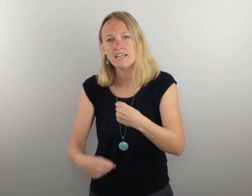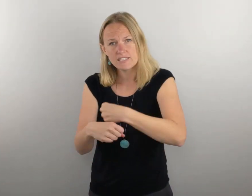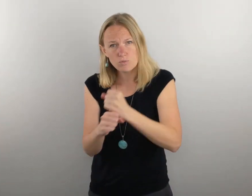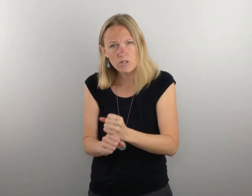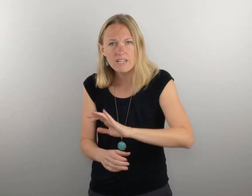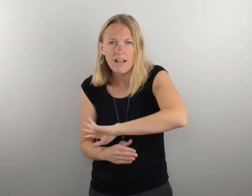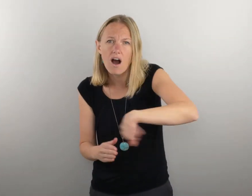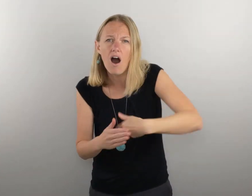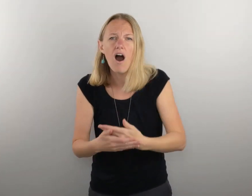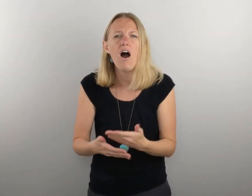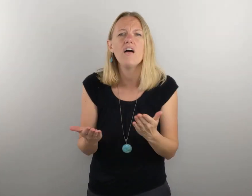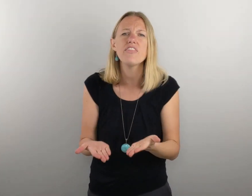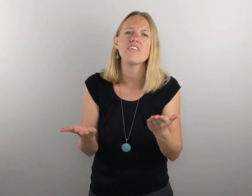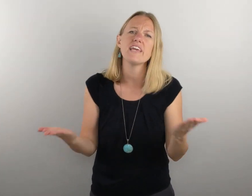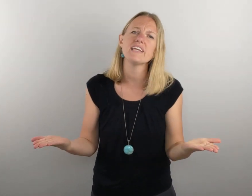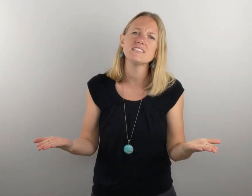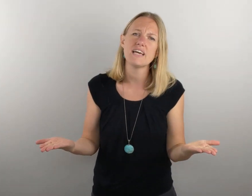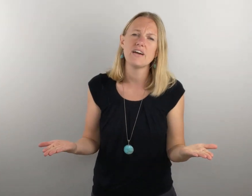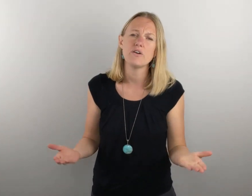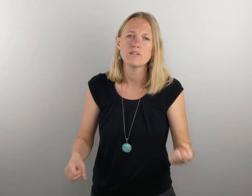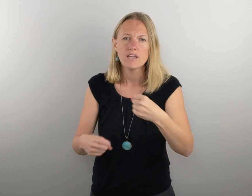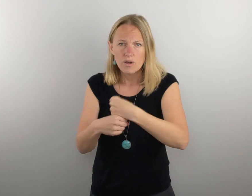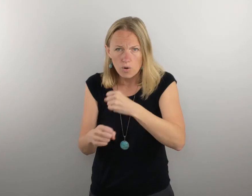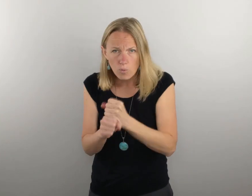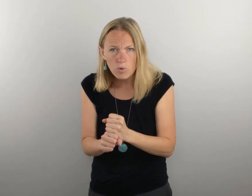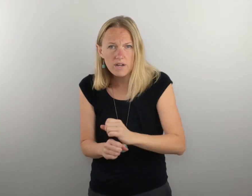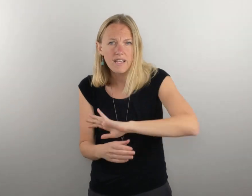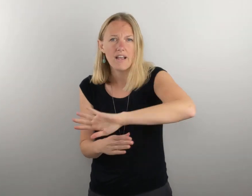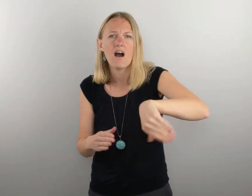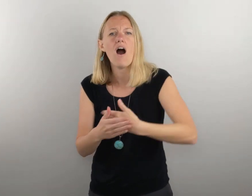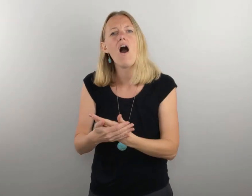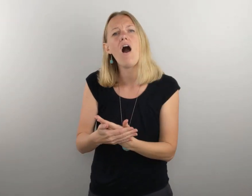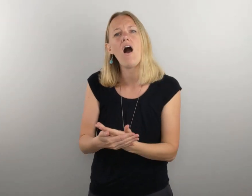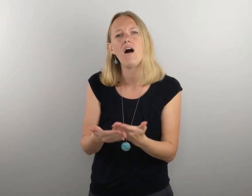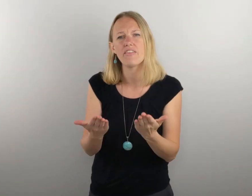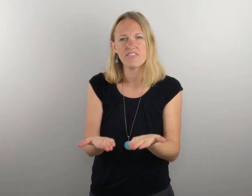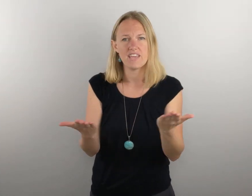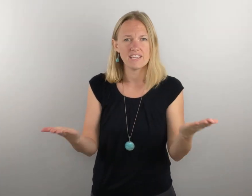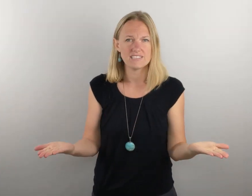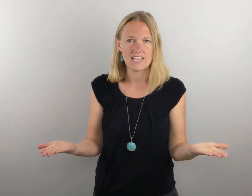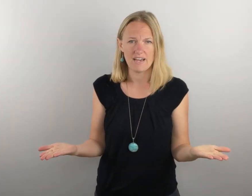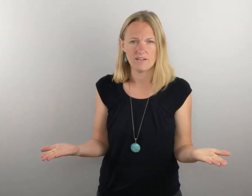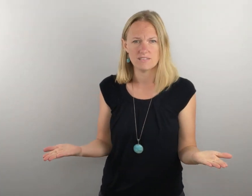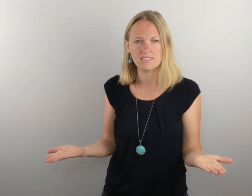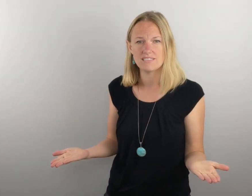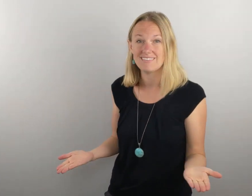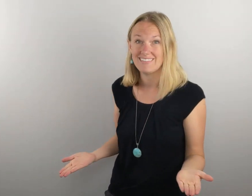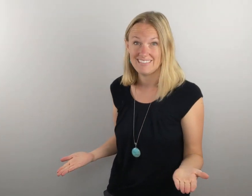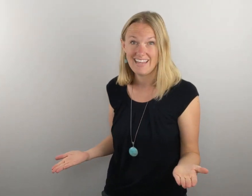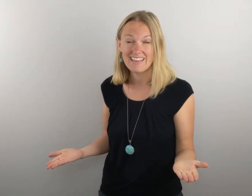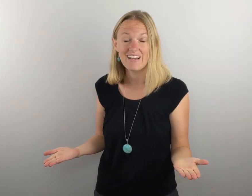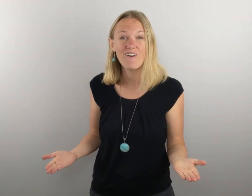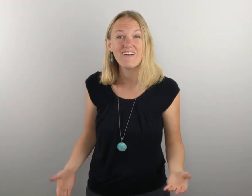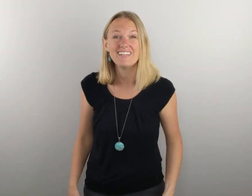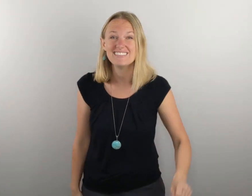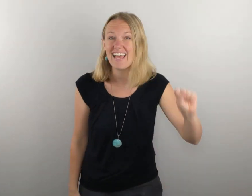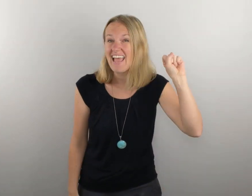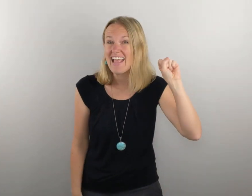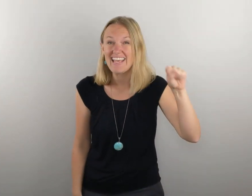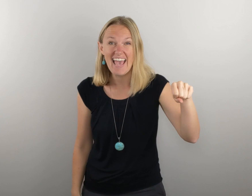is working all things out, working all things out. Then that chorus,